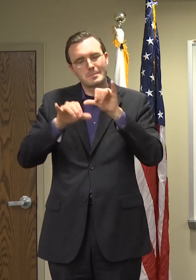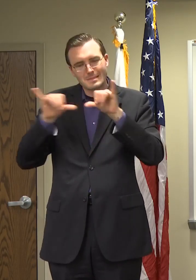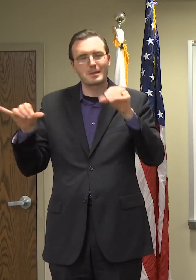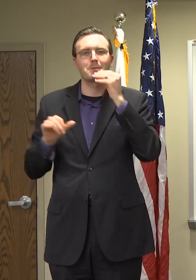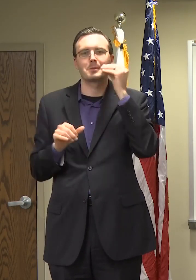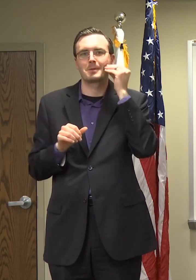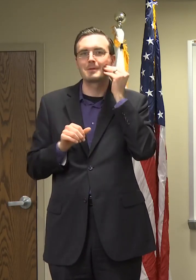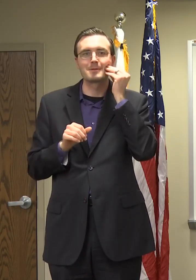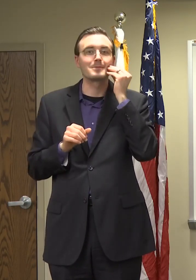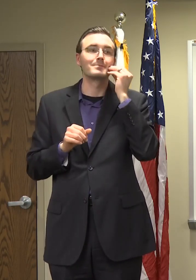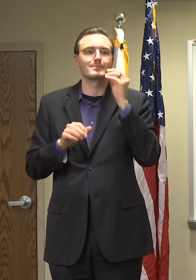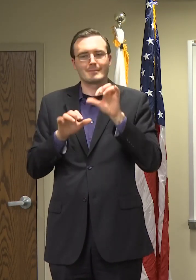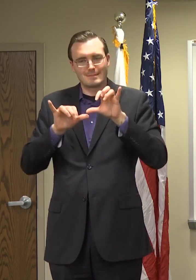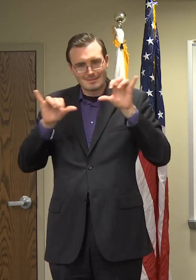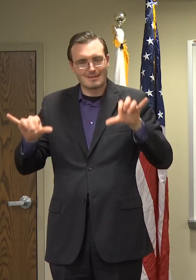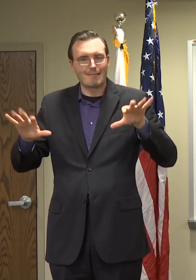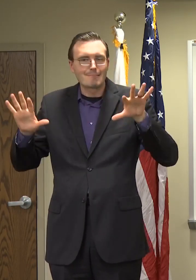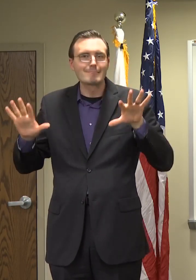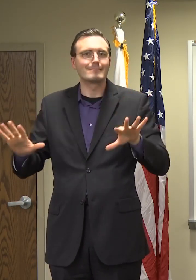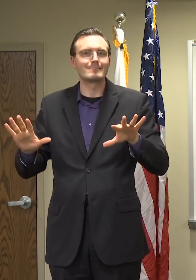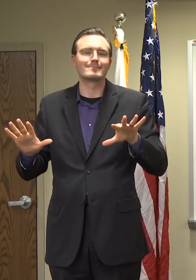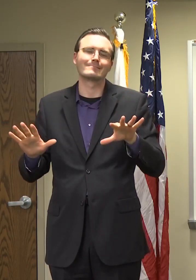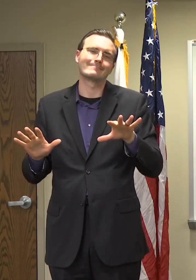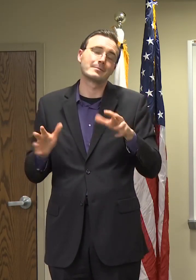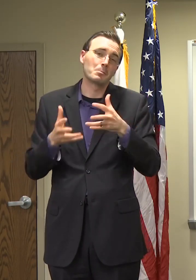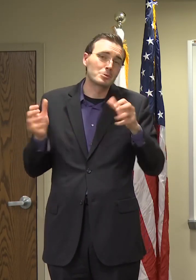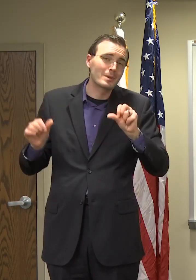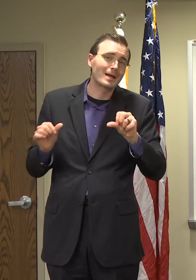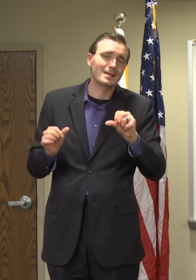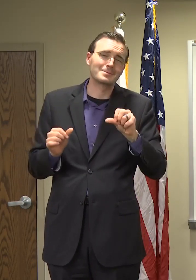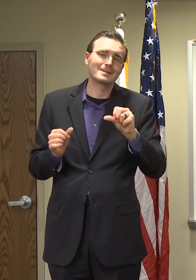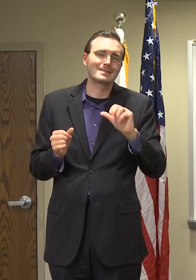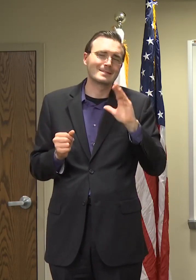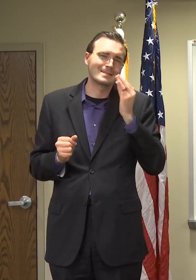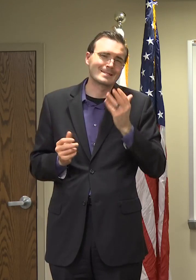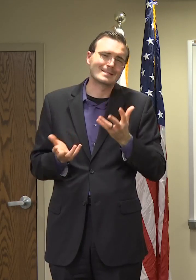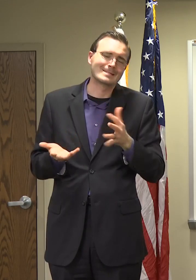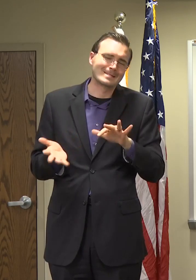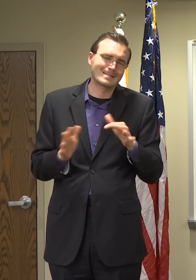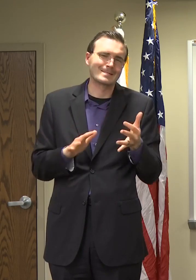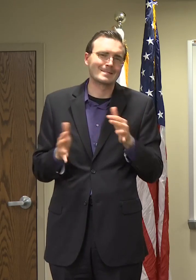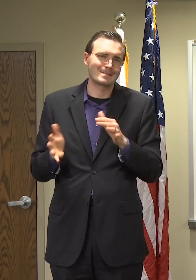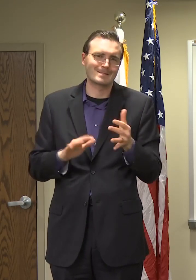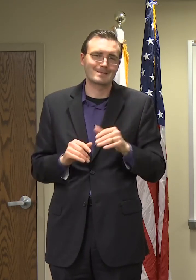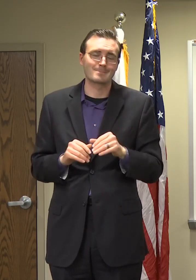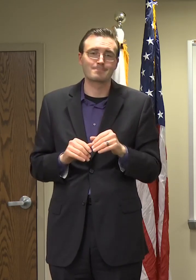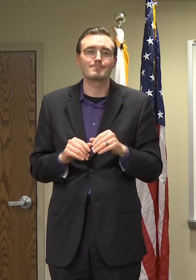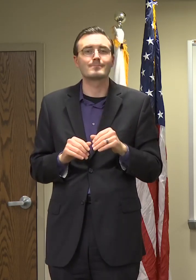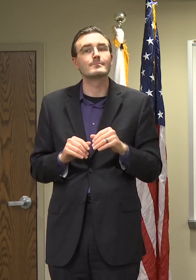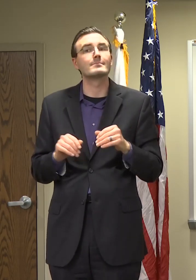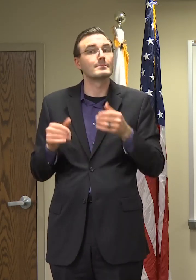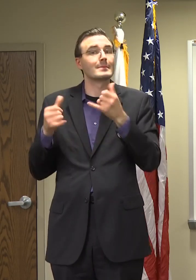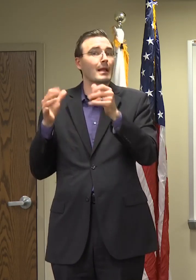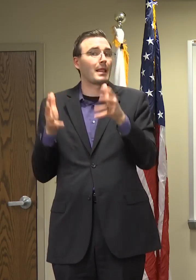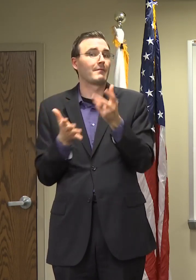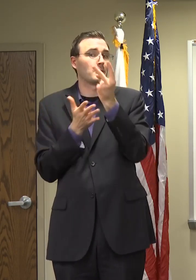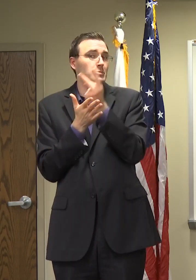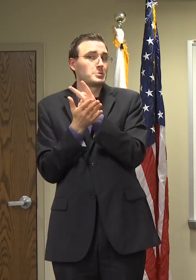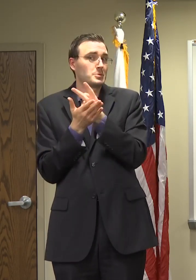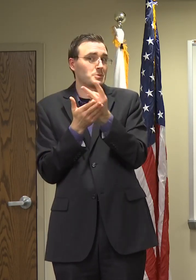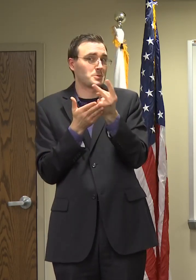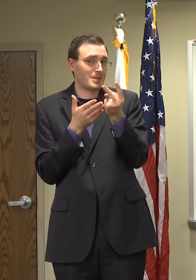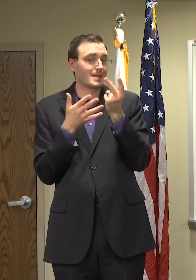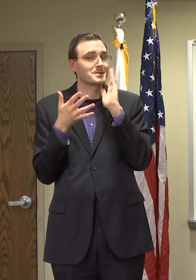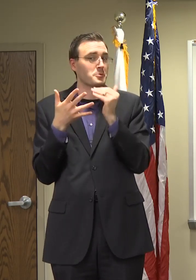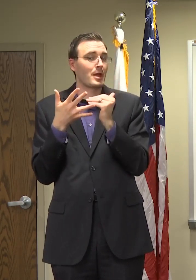we need to stay the course. We have roughly 2 weeks remaining. We want to get through this so that we don't jeopardize our entry